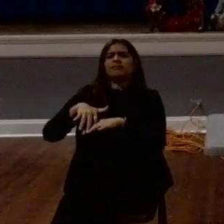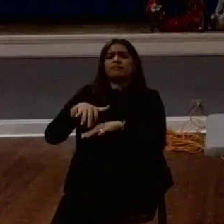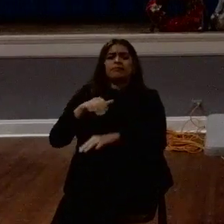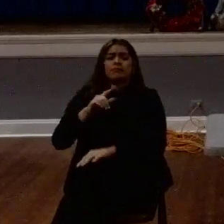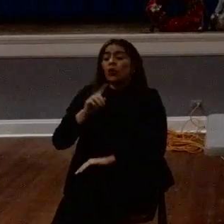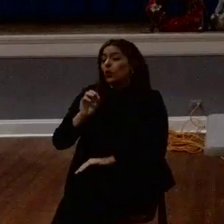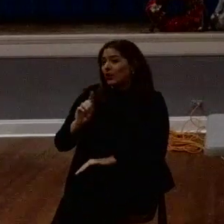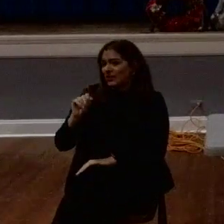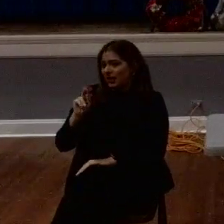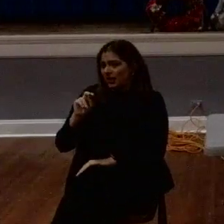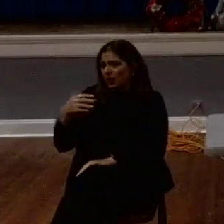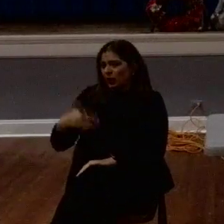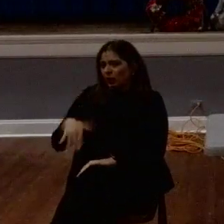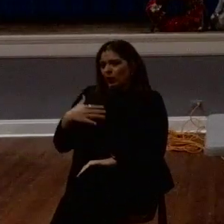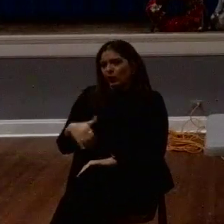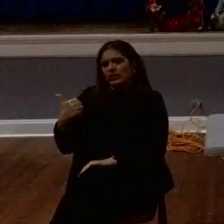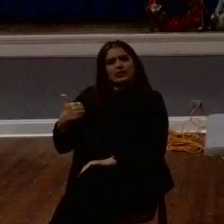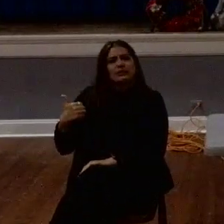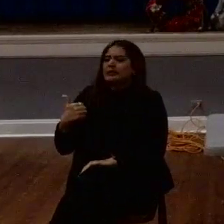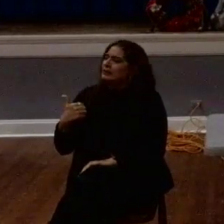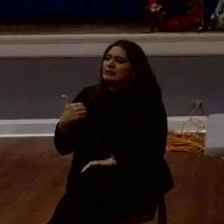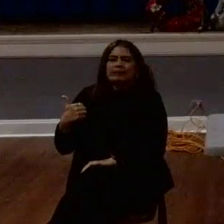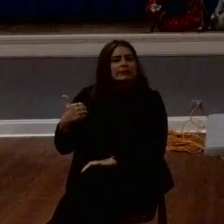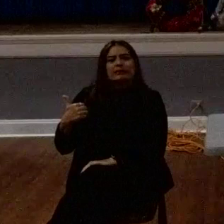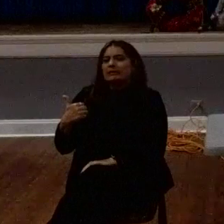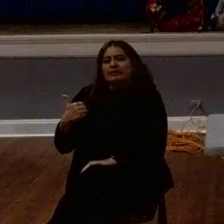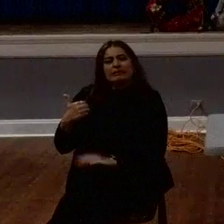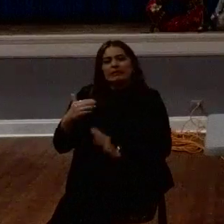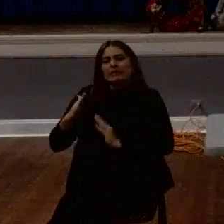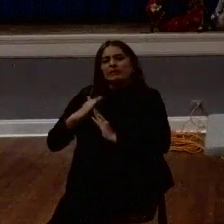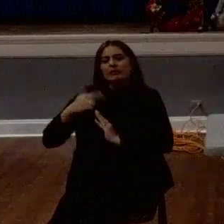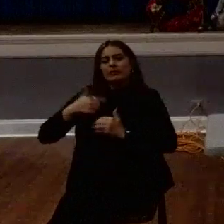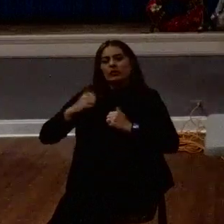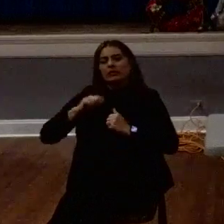Okay, Donna's hard to follow, so I'm going to do my best.